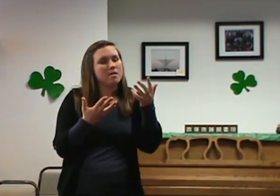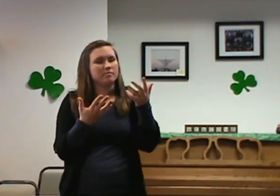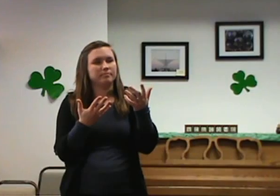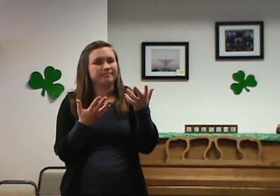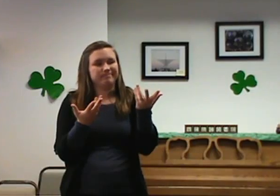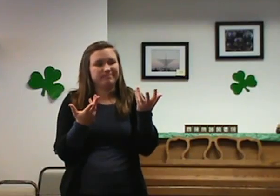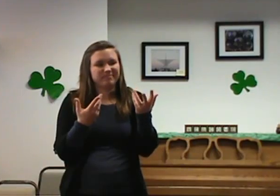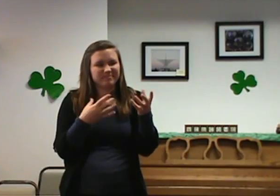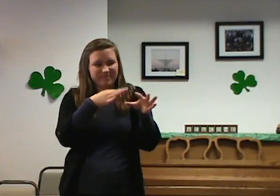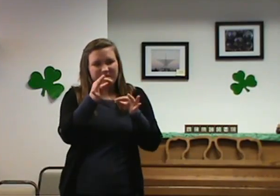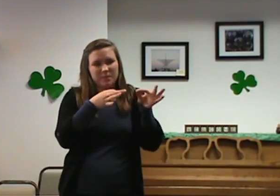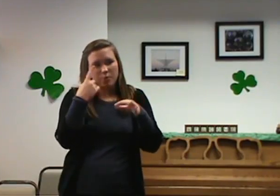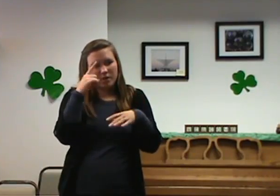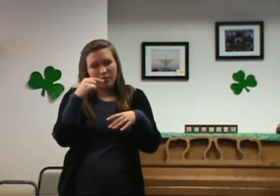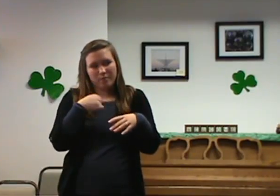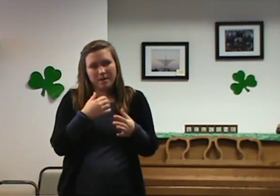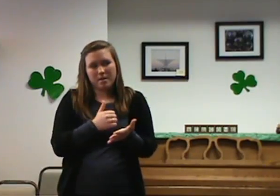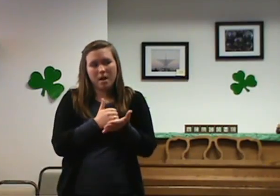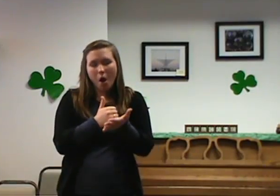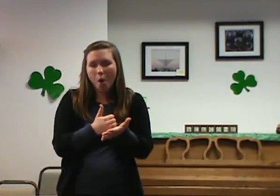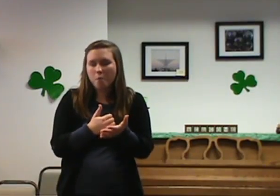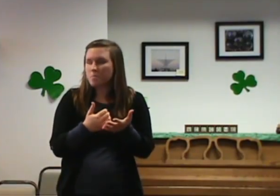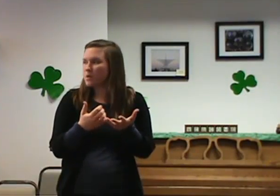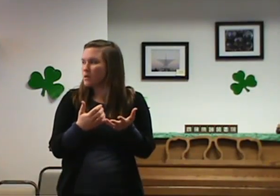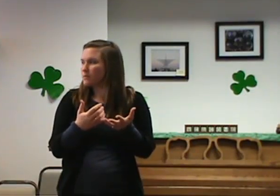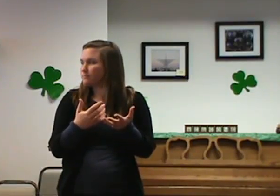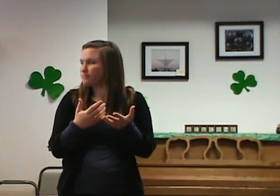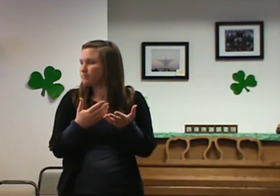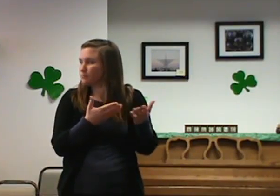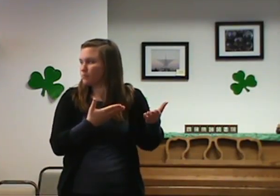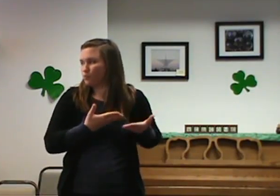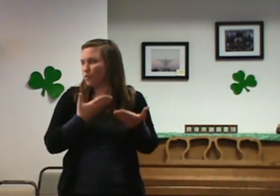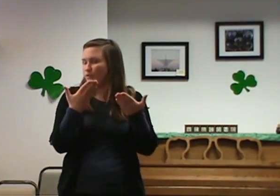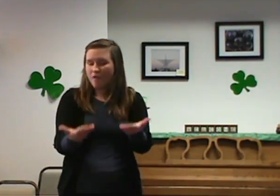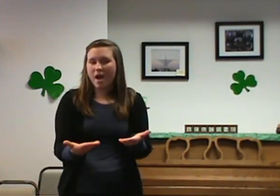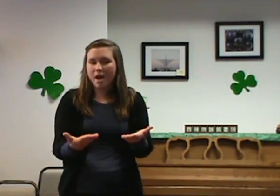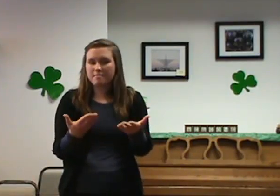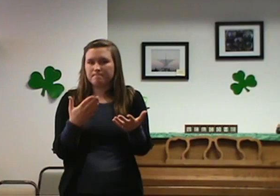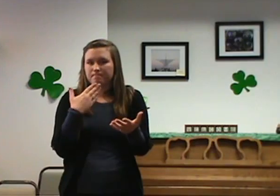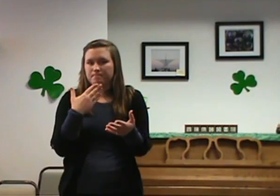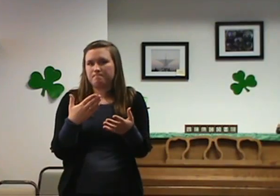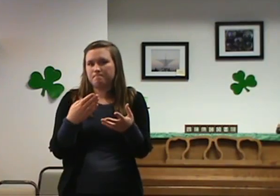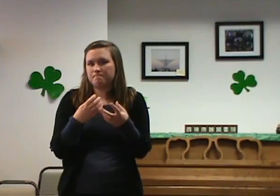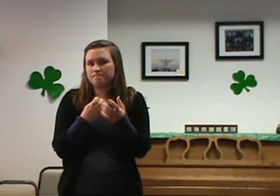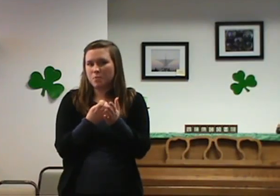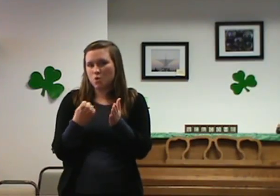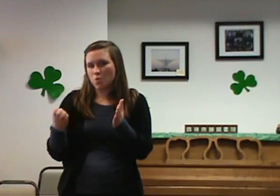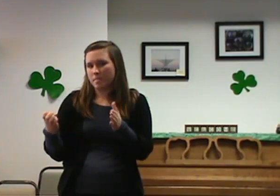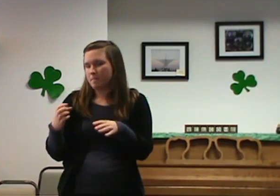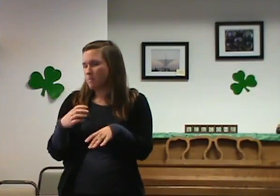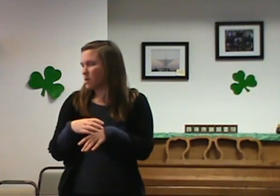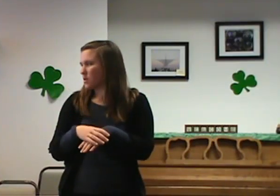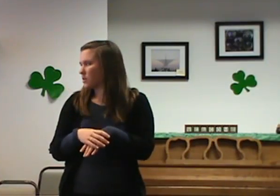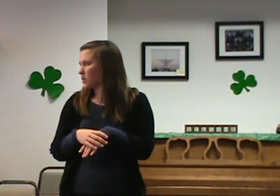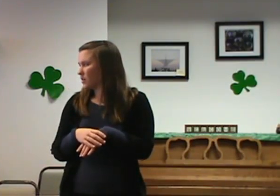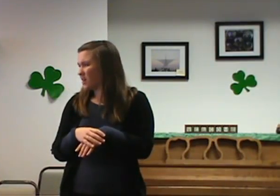searching and that, so. Do they tell you what the problem is? The voices stop. Oh, it doesn't work anymore. It doesn't